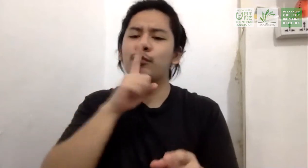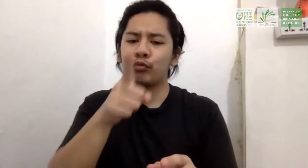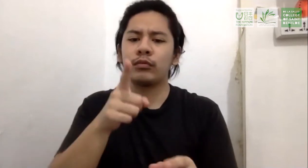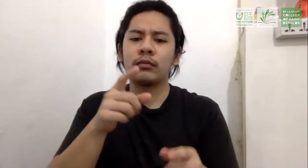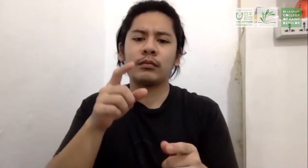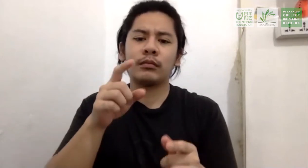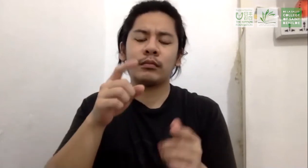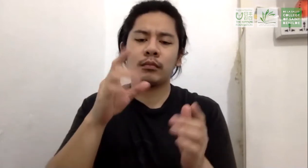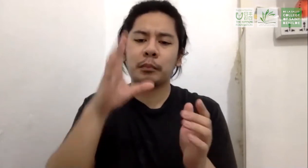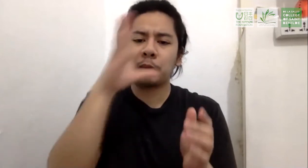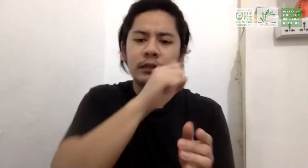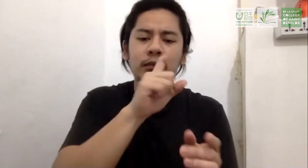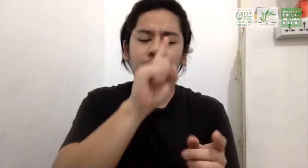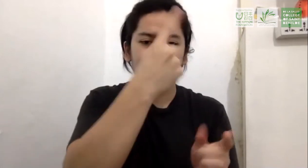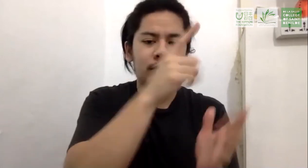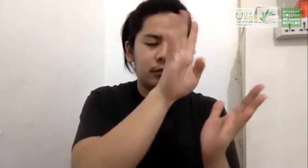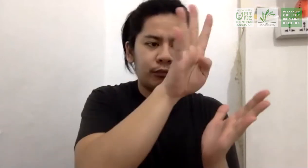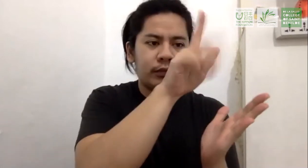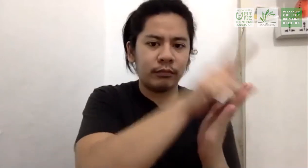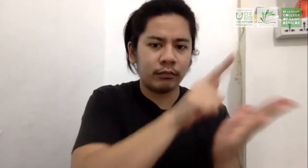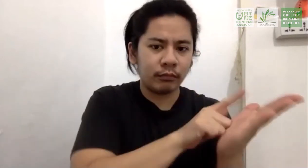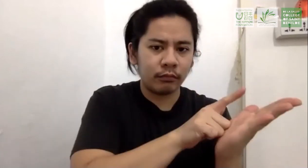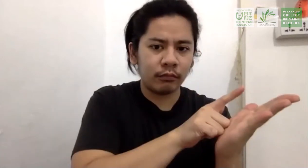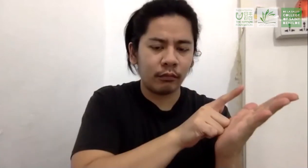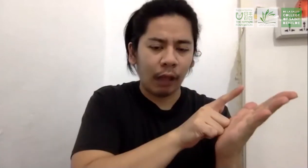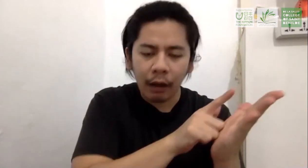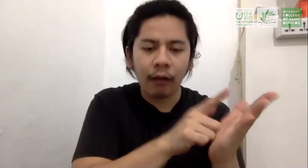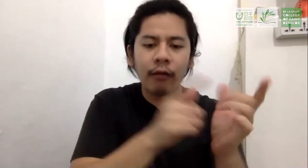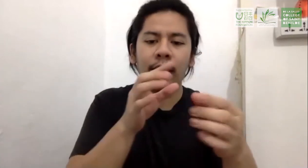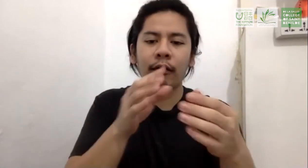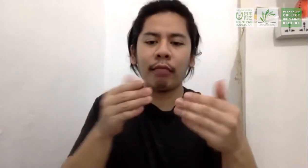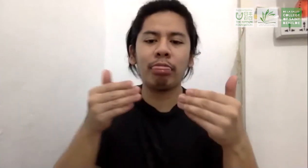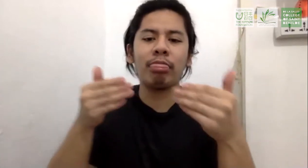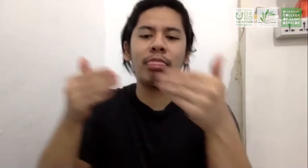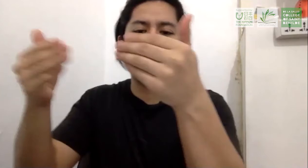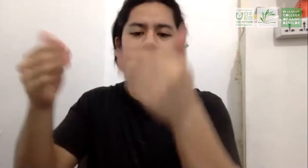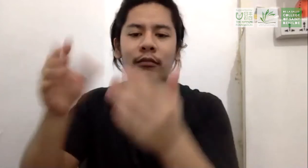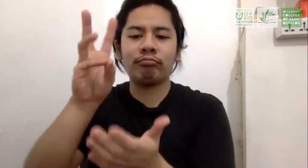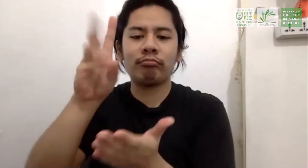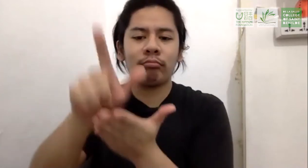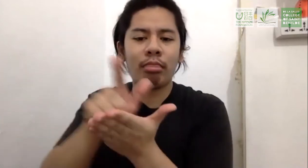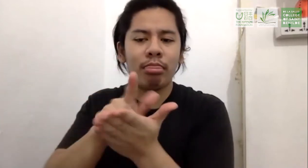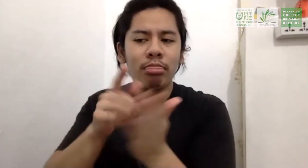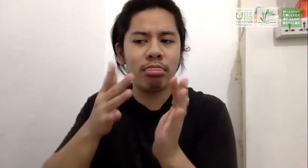Yesterday, sir, we had